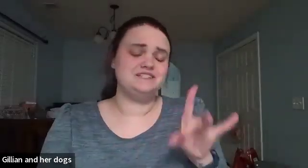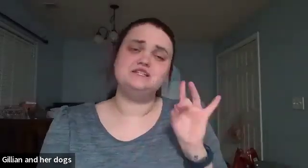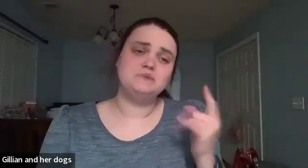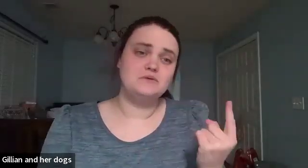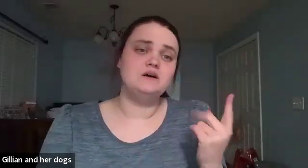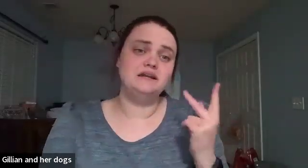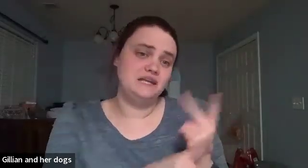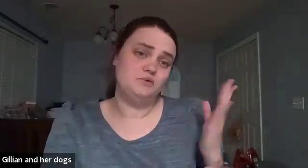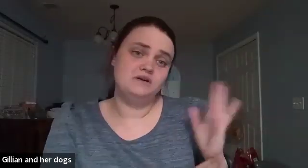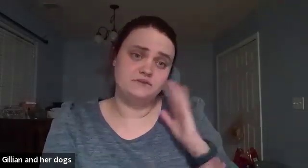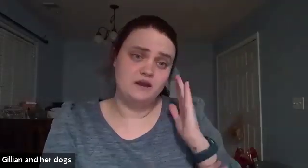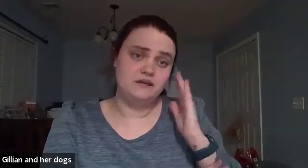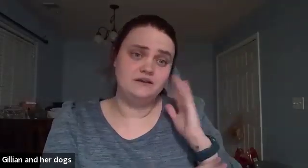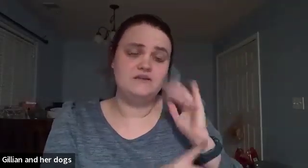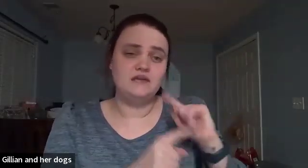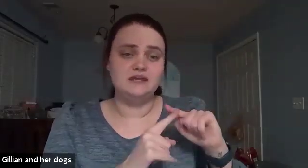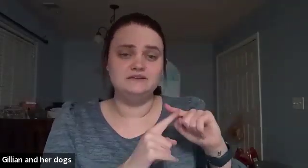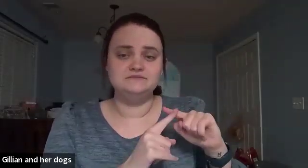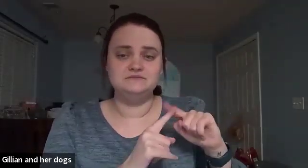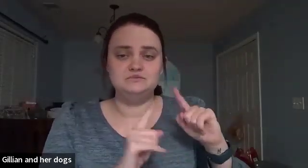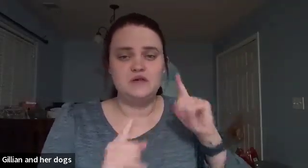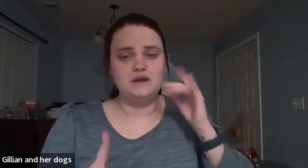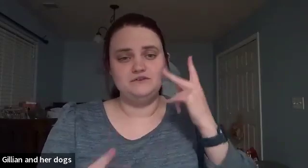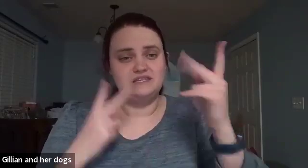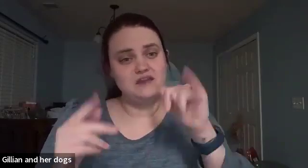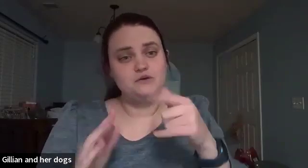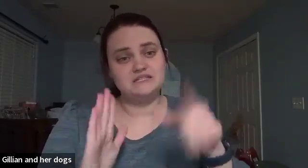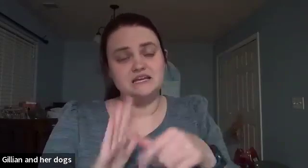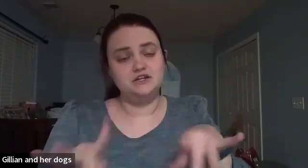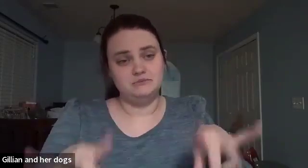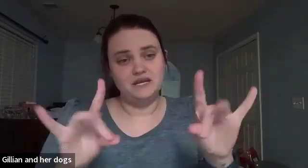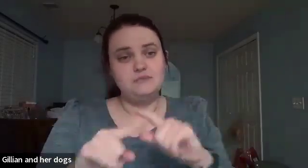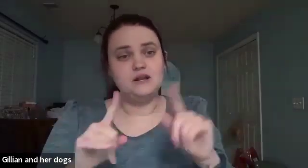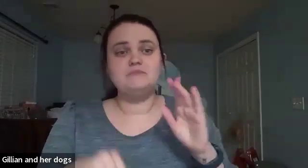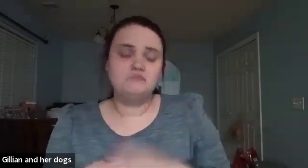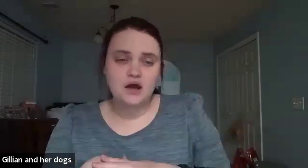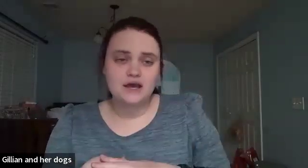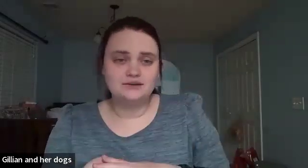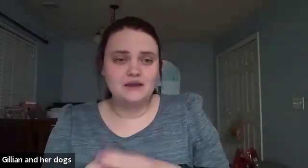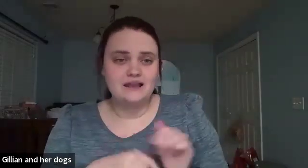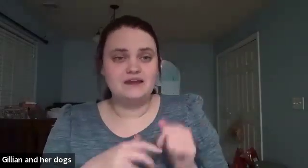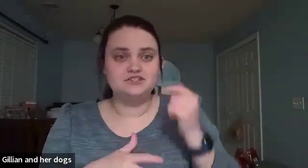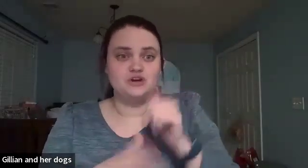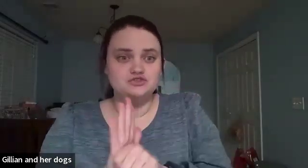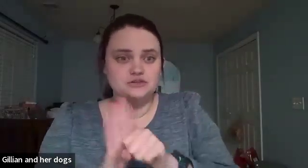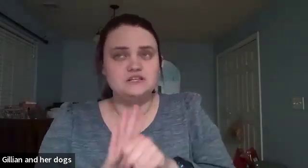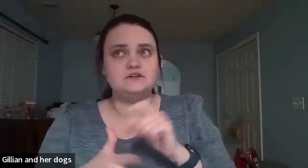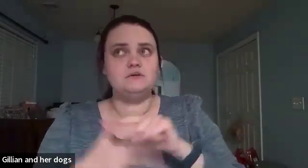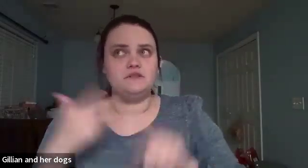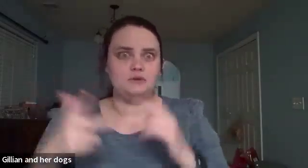just say, just pick one and keep one for knowing. And then that way, if you see the other ones later, you can pick it up on it, but don't have to try to drill yourself to knowing